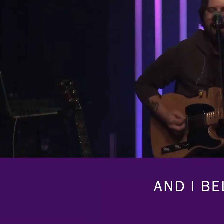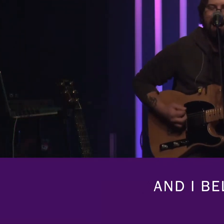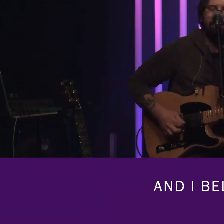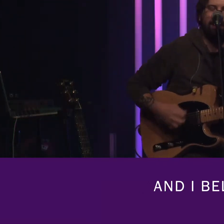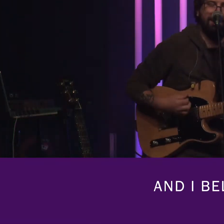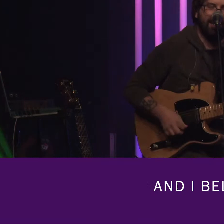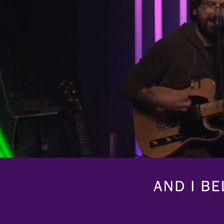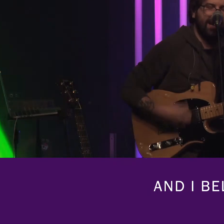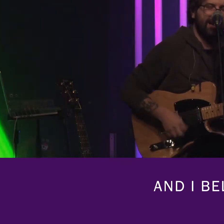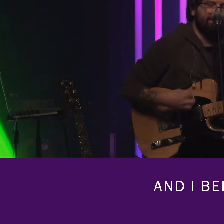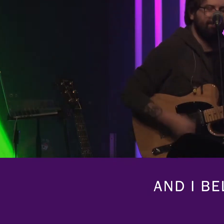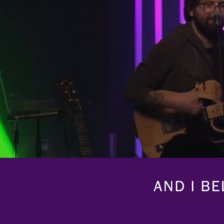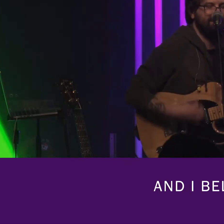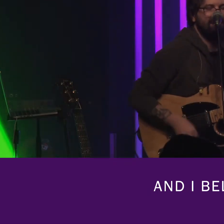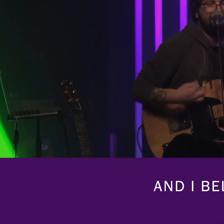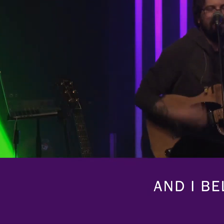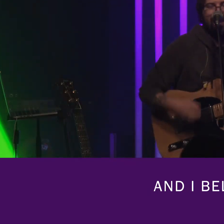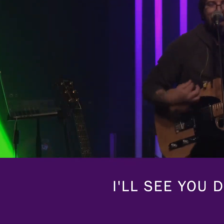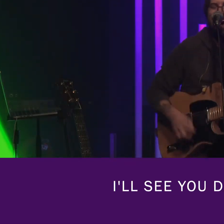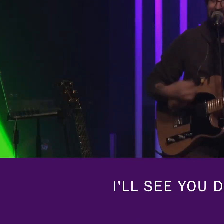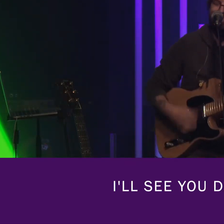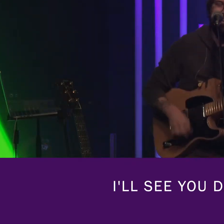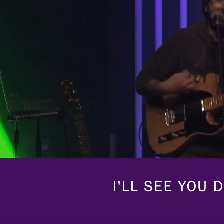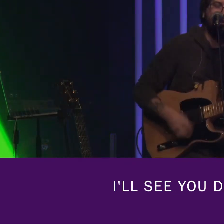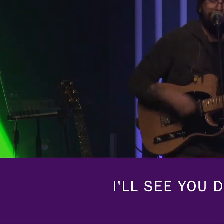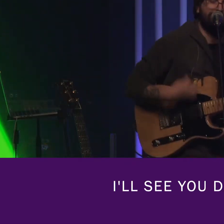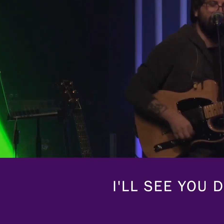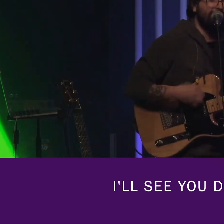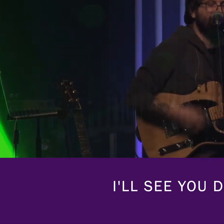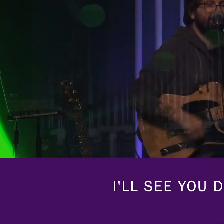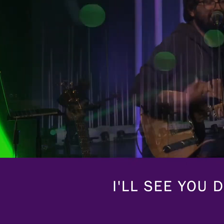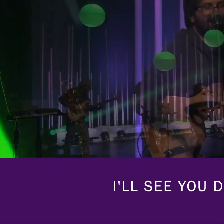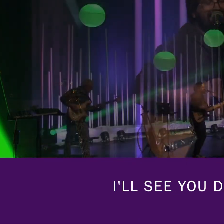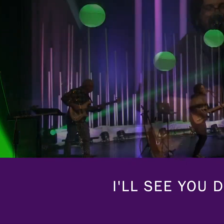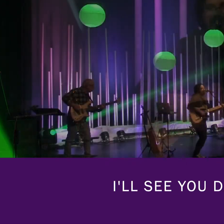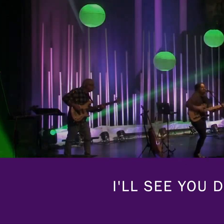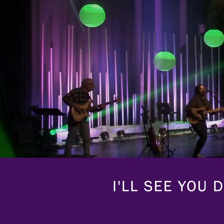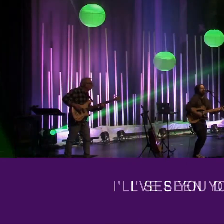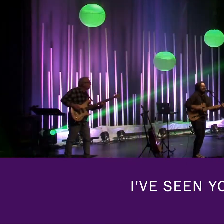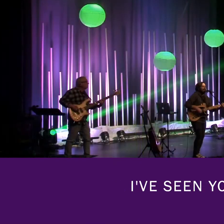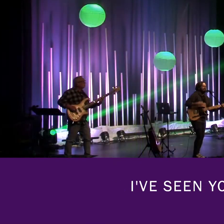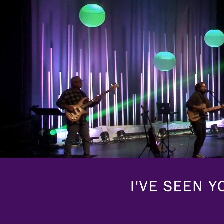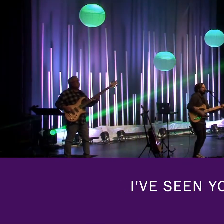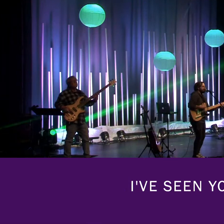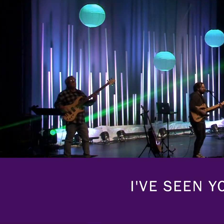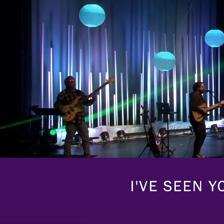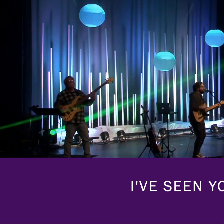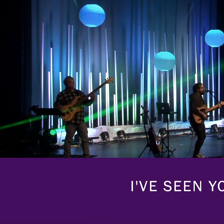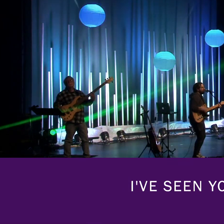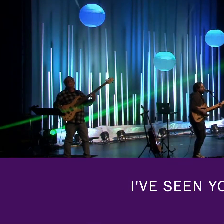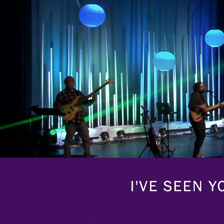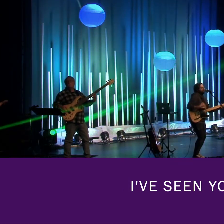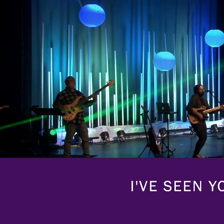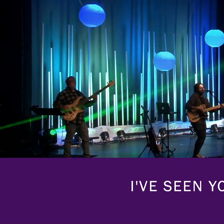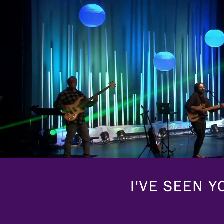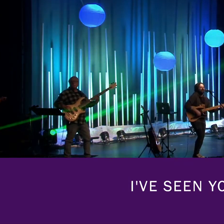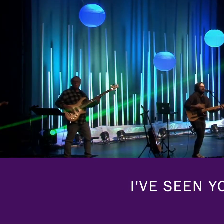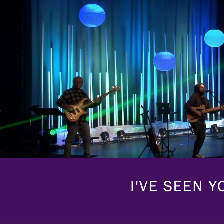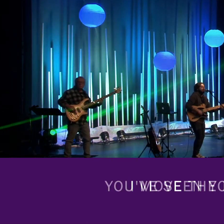I believe I see you do it again. I've seen you